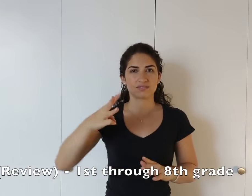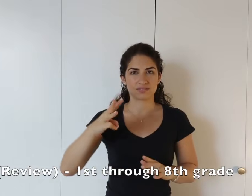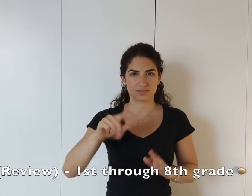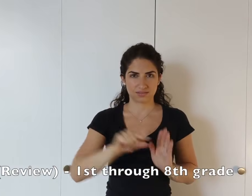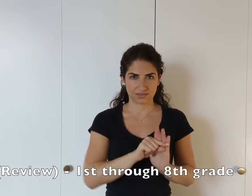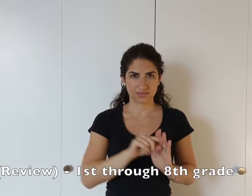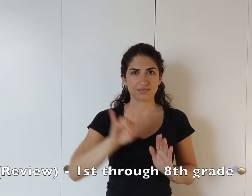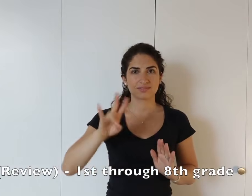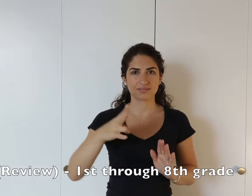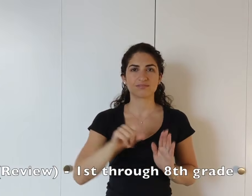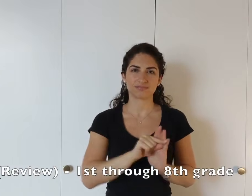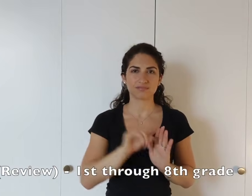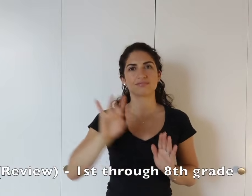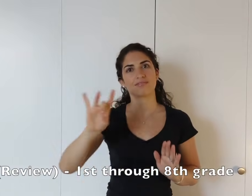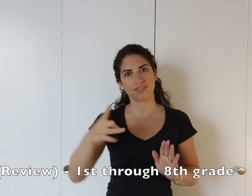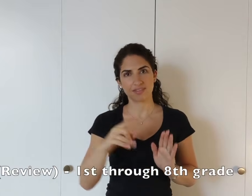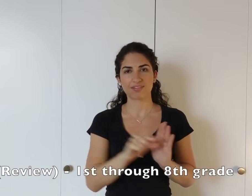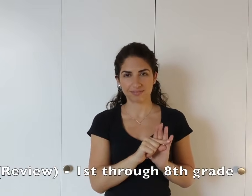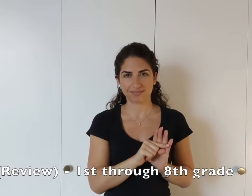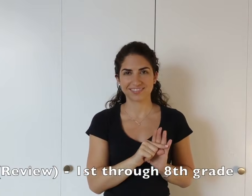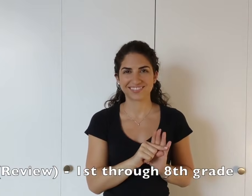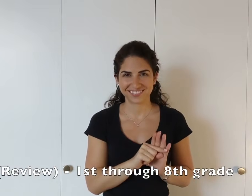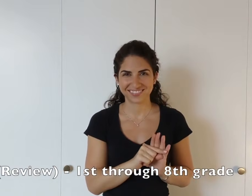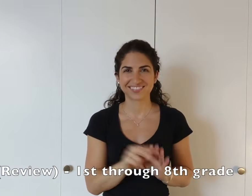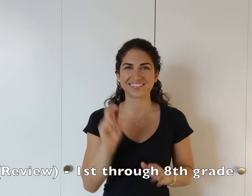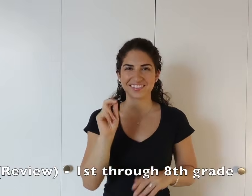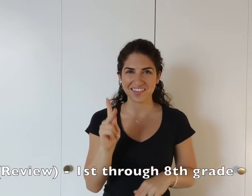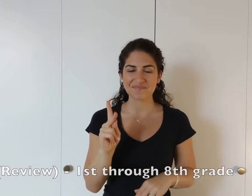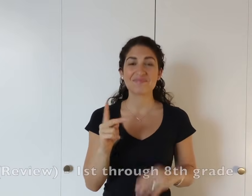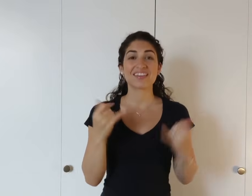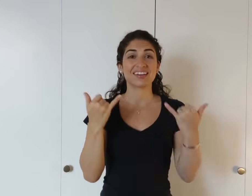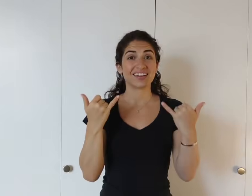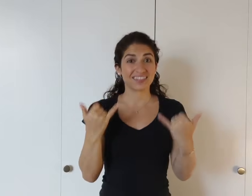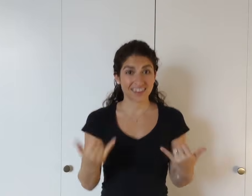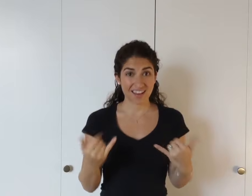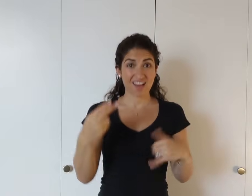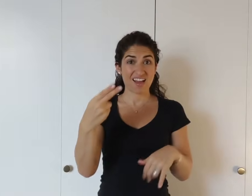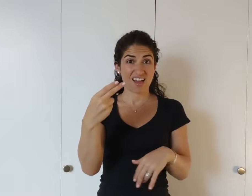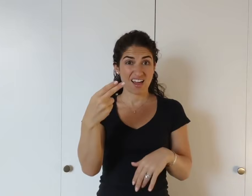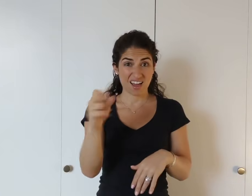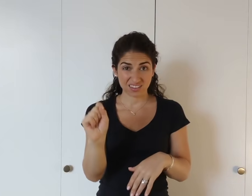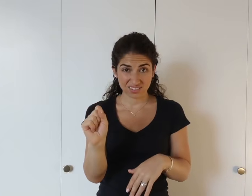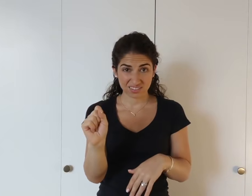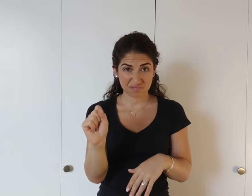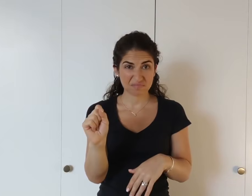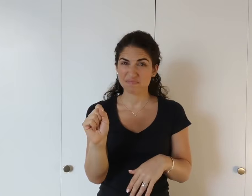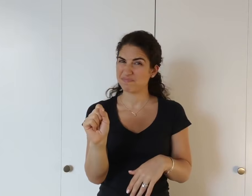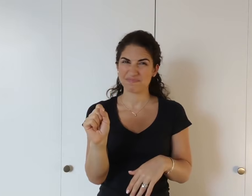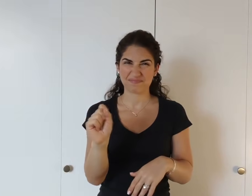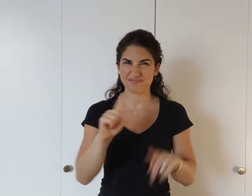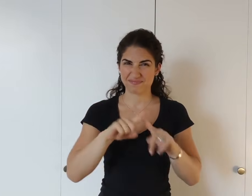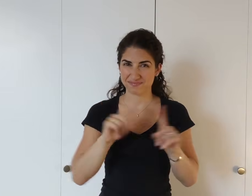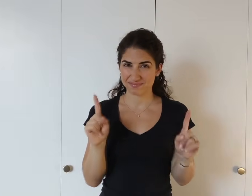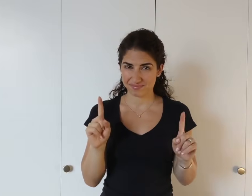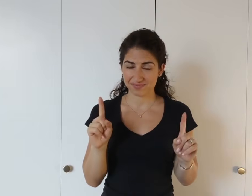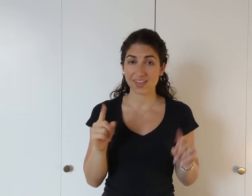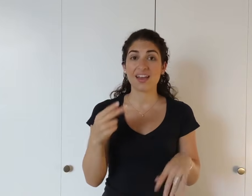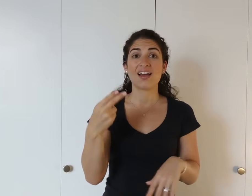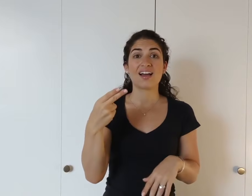grade, 7th grade, 8th grade. Okay, now high school is different. In